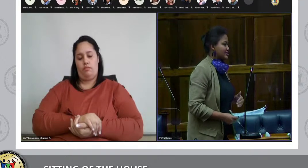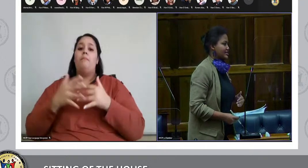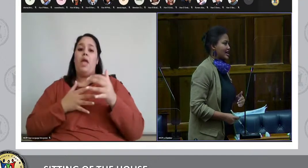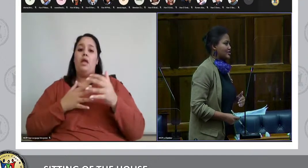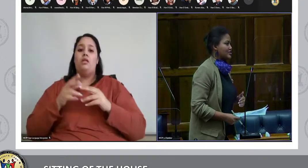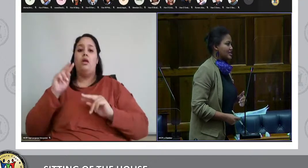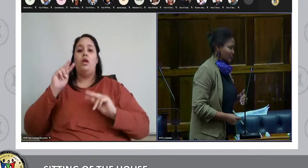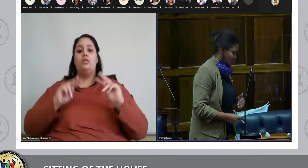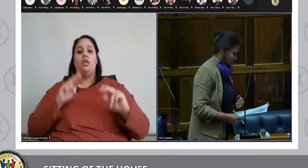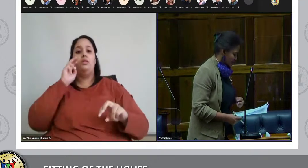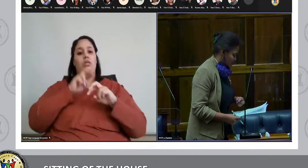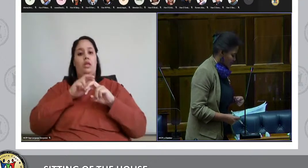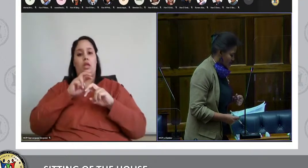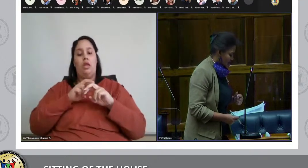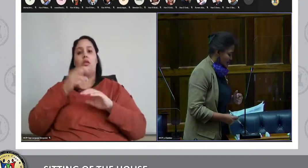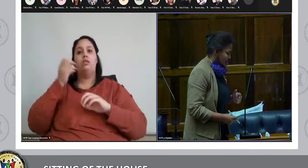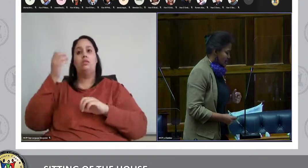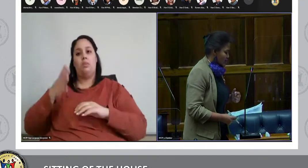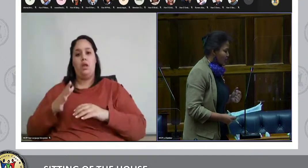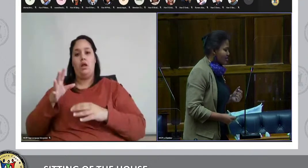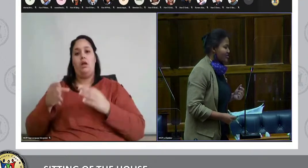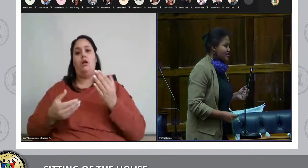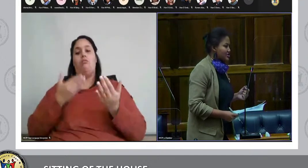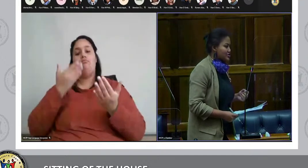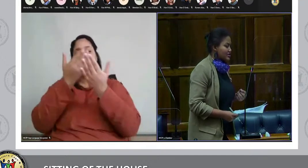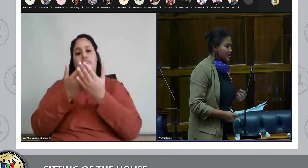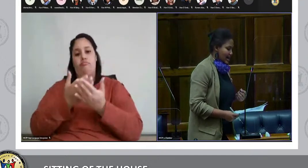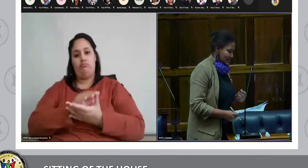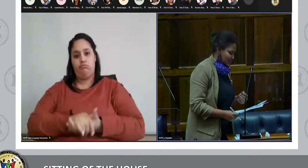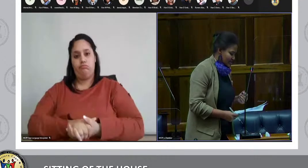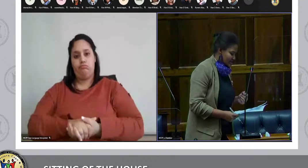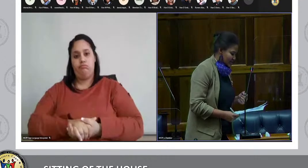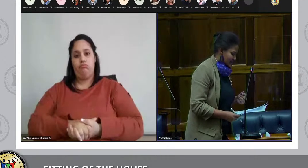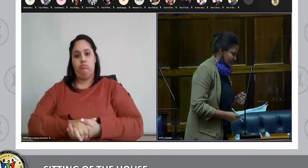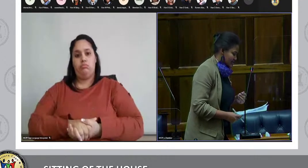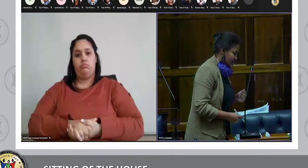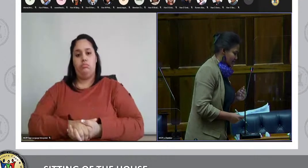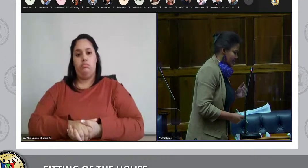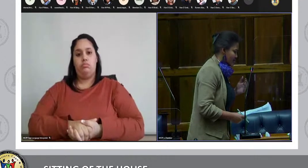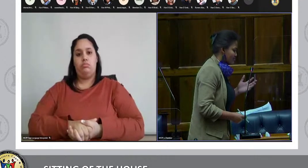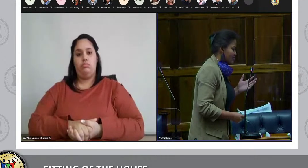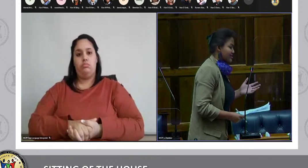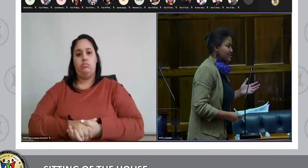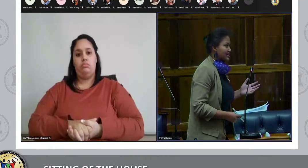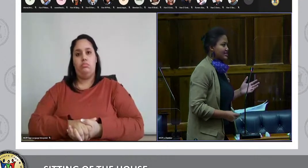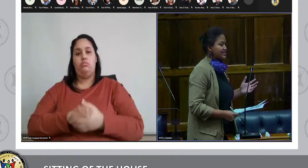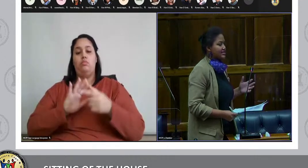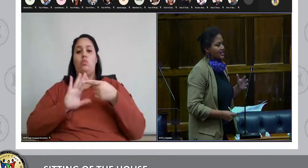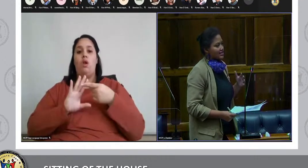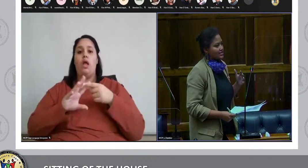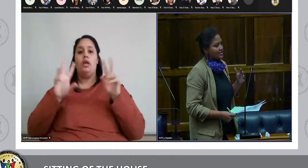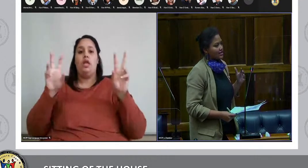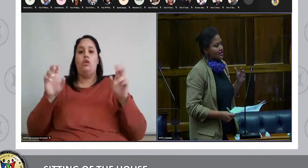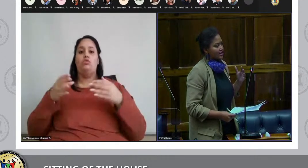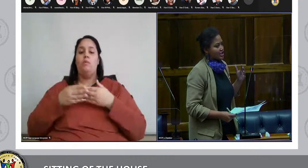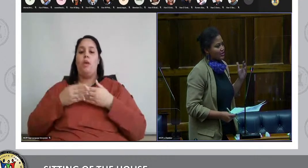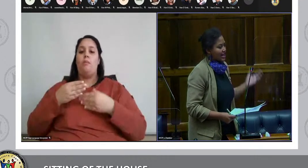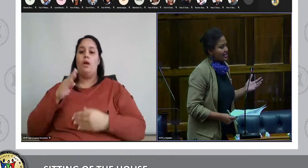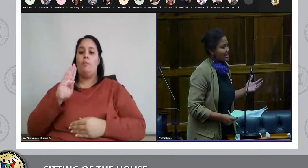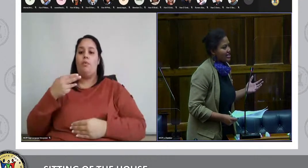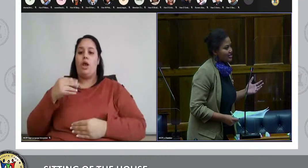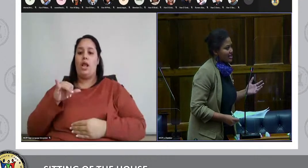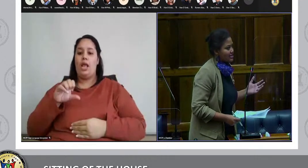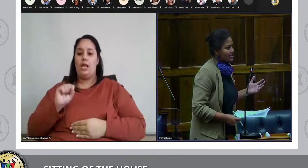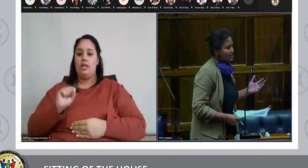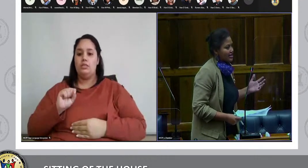that speakers in this House have brought up. One of the issues has been that Member Brinkhuis, there's